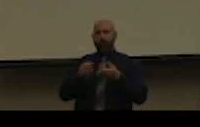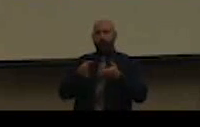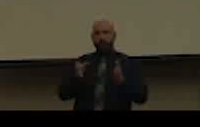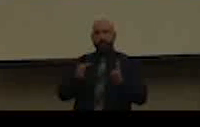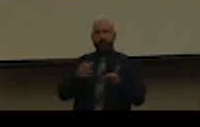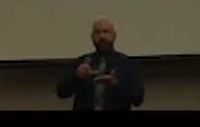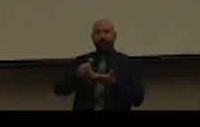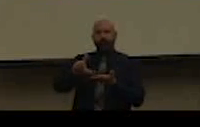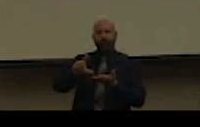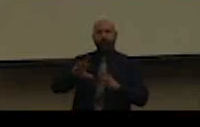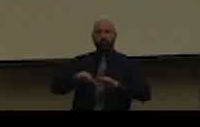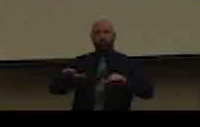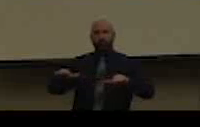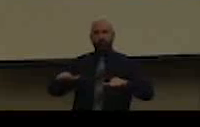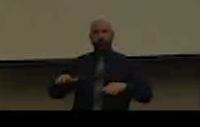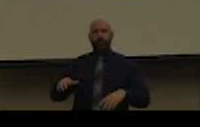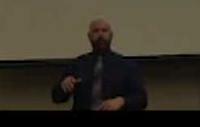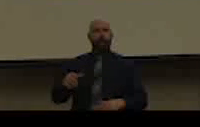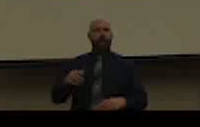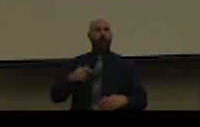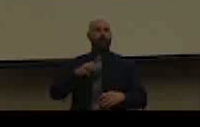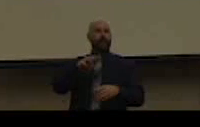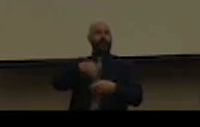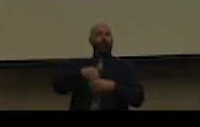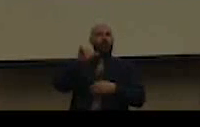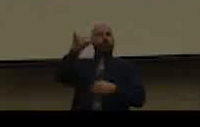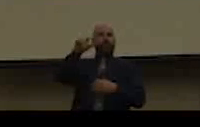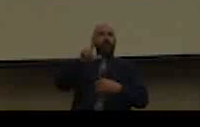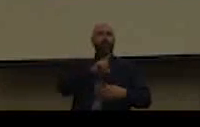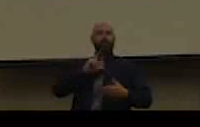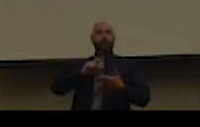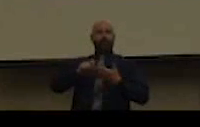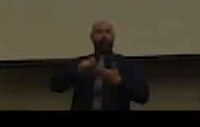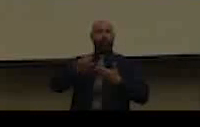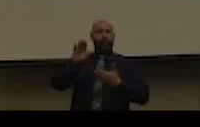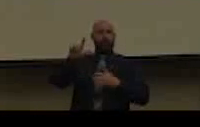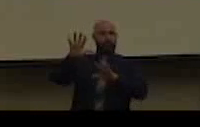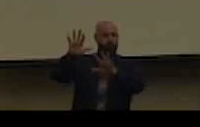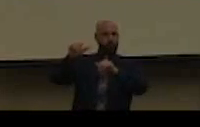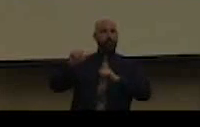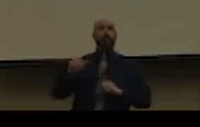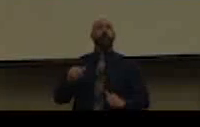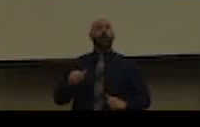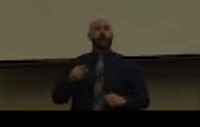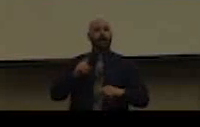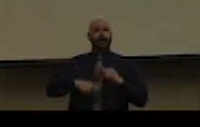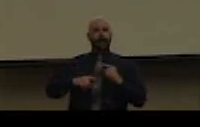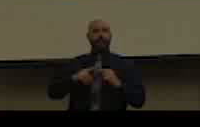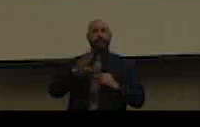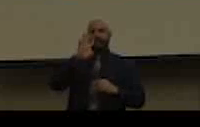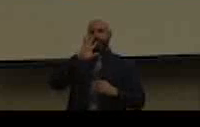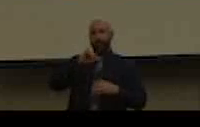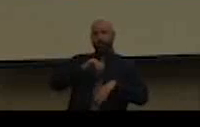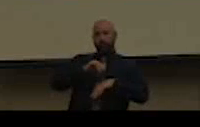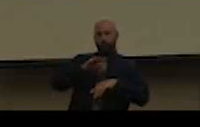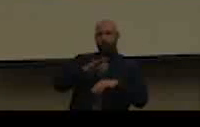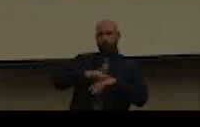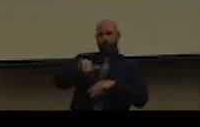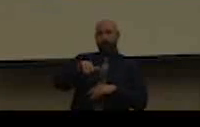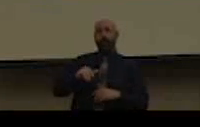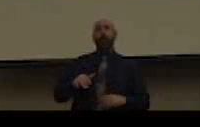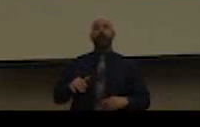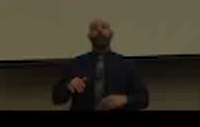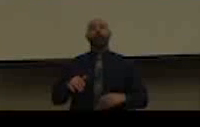that construction, so I can't speak fully to the rationale there. But I will say it is different. So one of the things we're exploring in